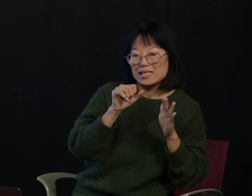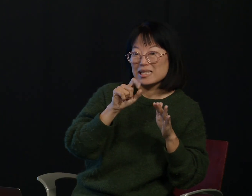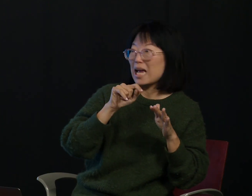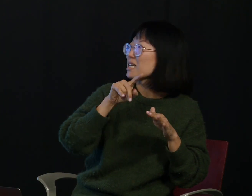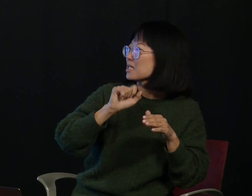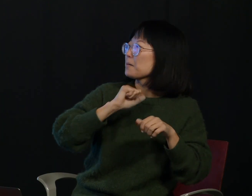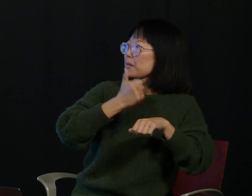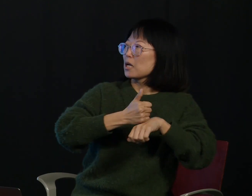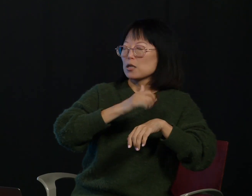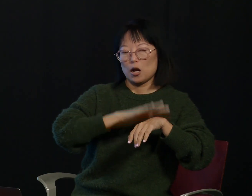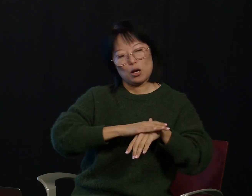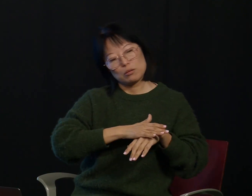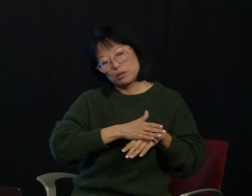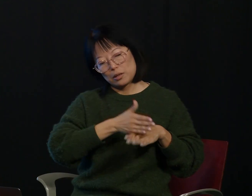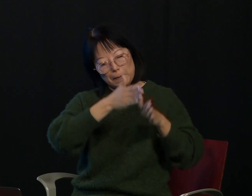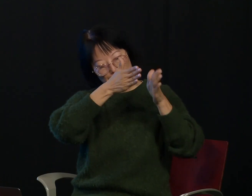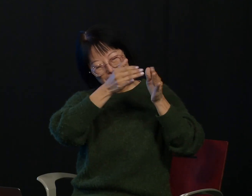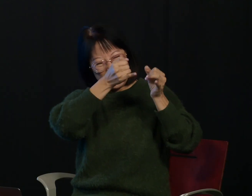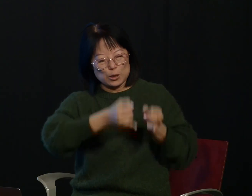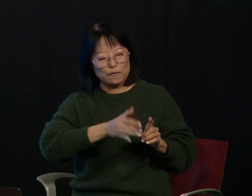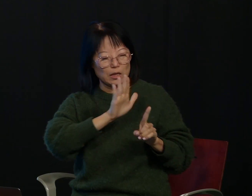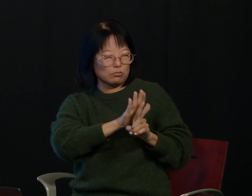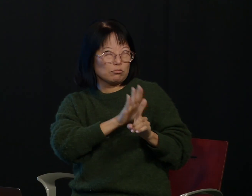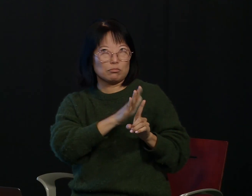and status based on the individual's